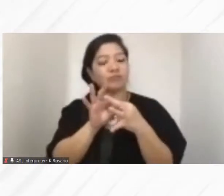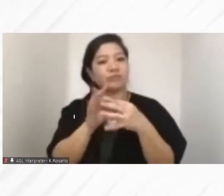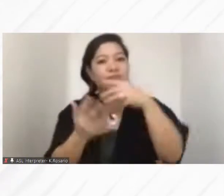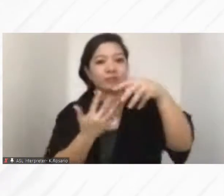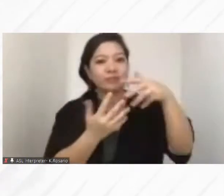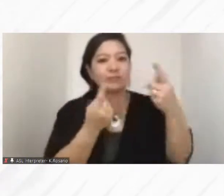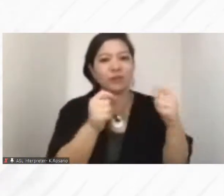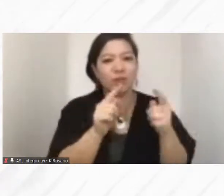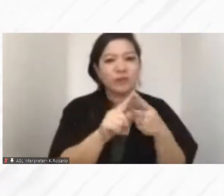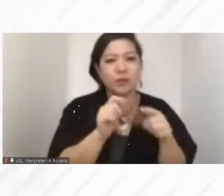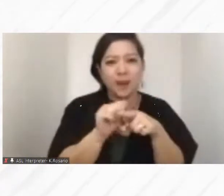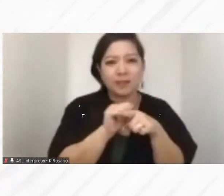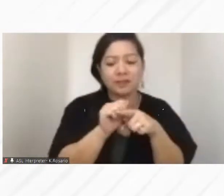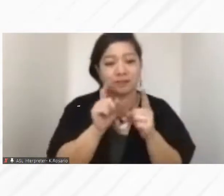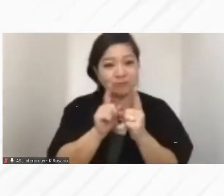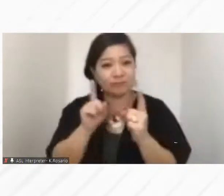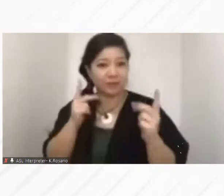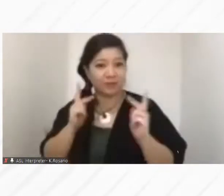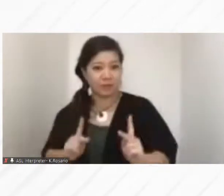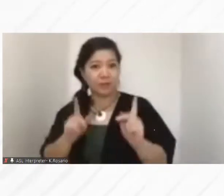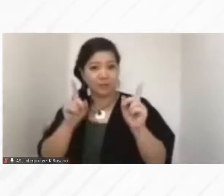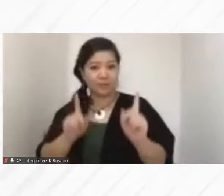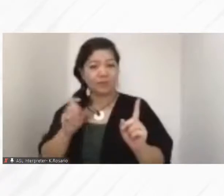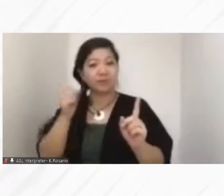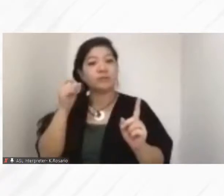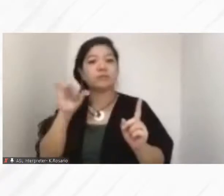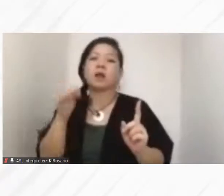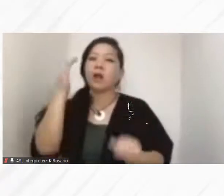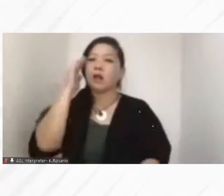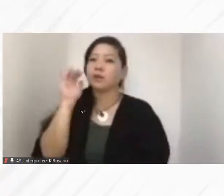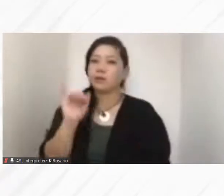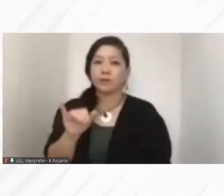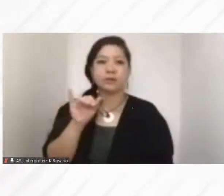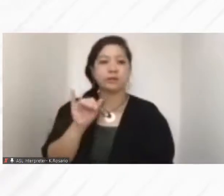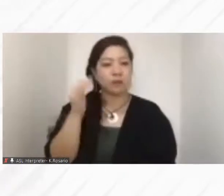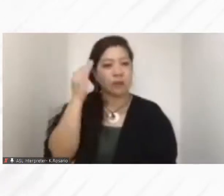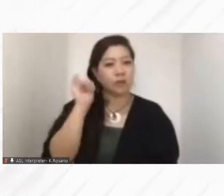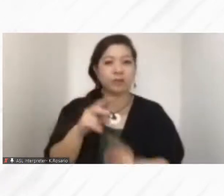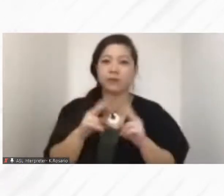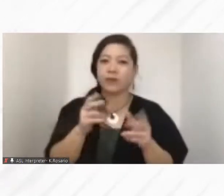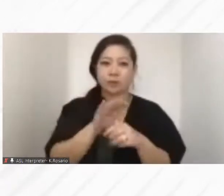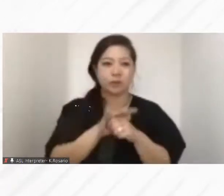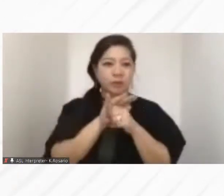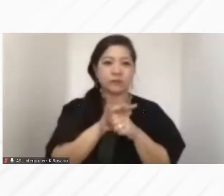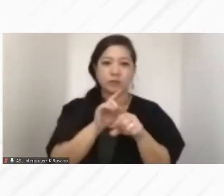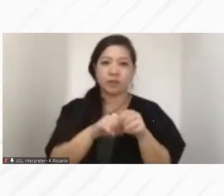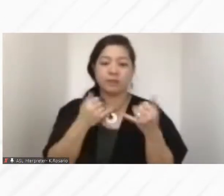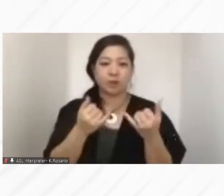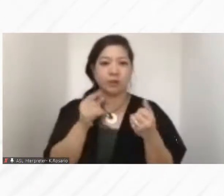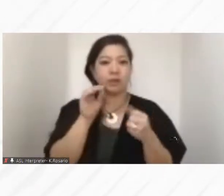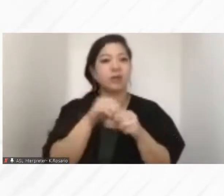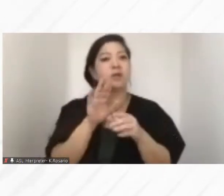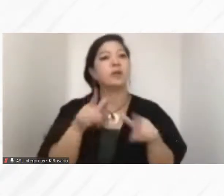to practice physical distancing. I know that this is a very stressful time. And